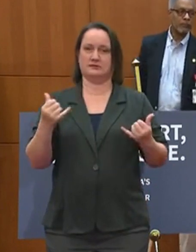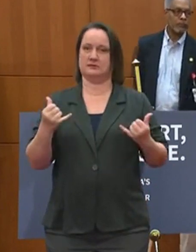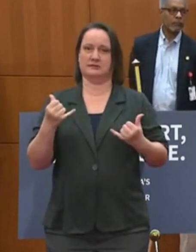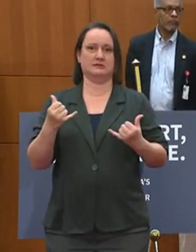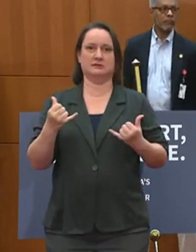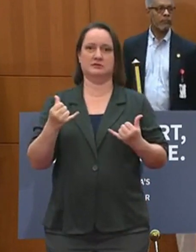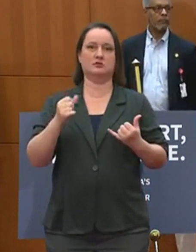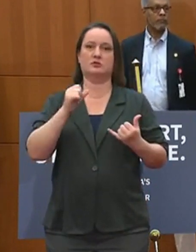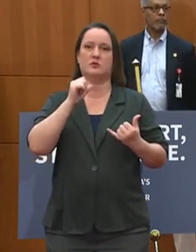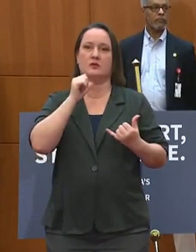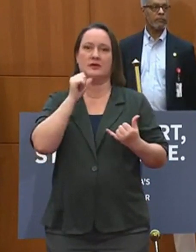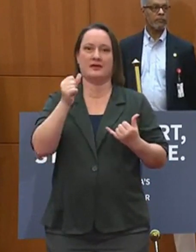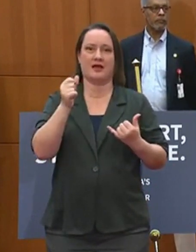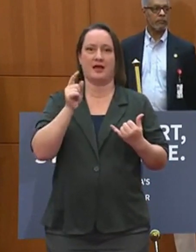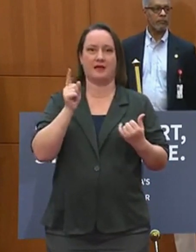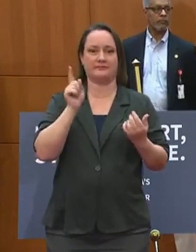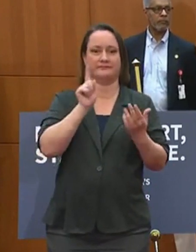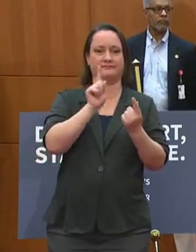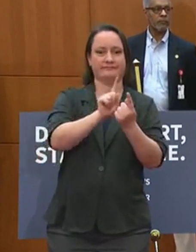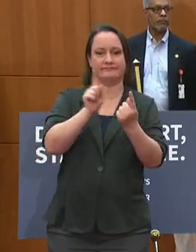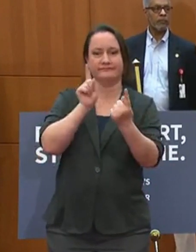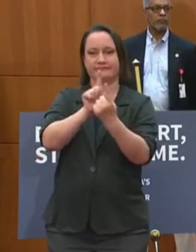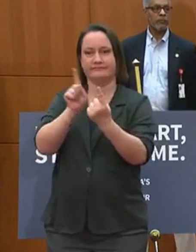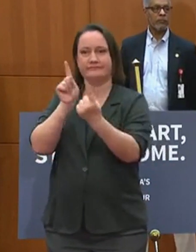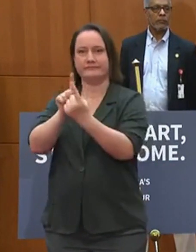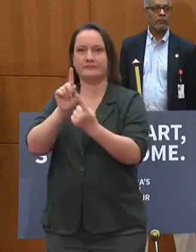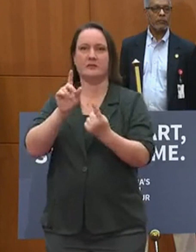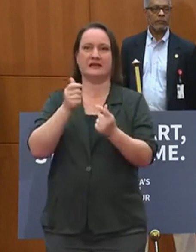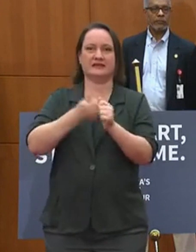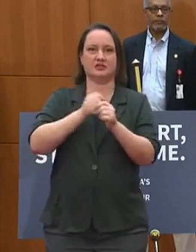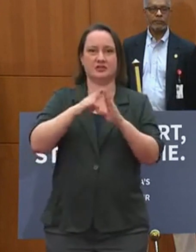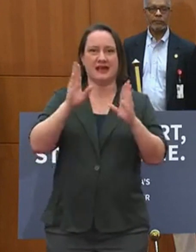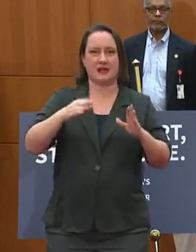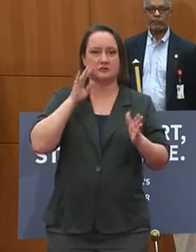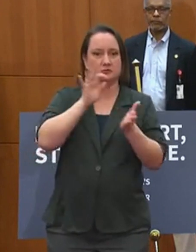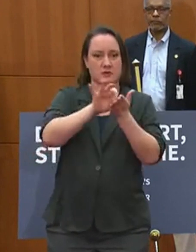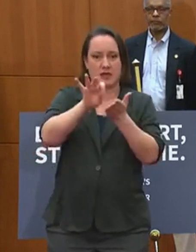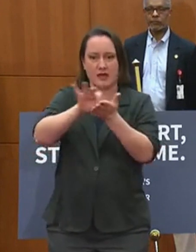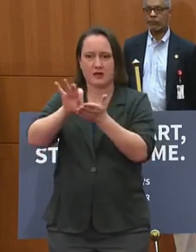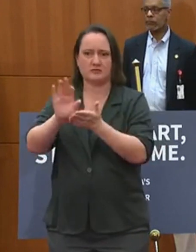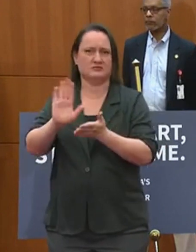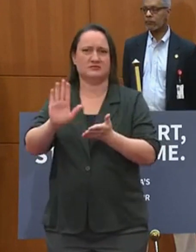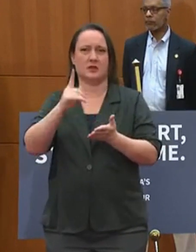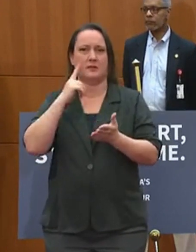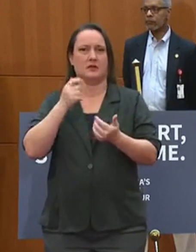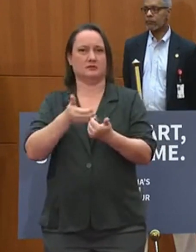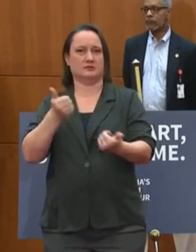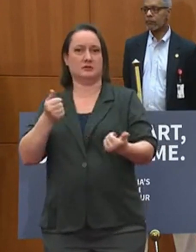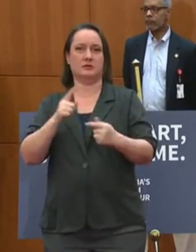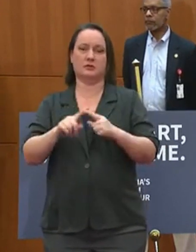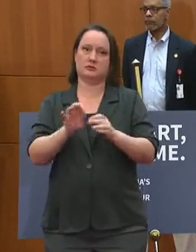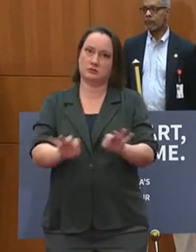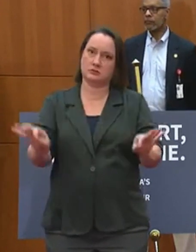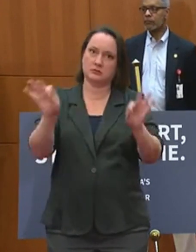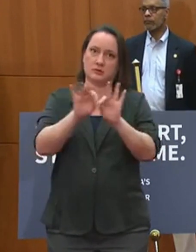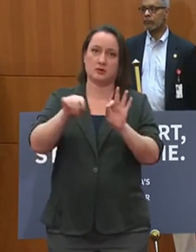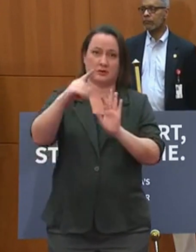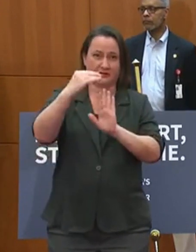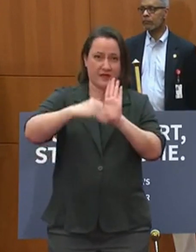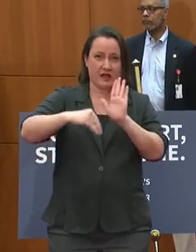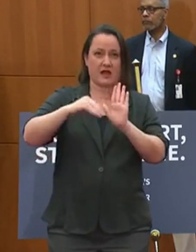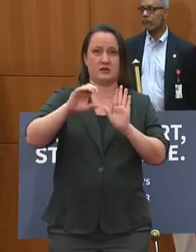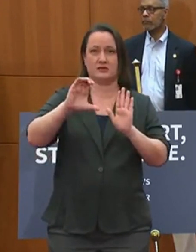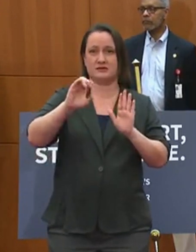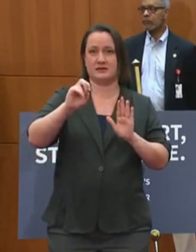door because of social distancing, it remains vitally important that Virginians fill out the census forms they've received through the